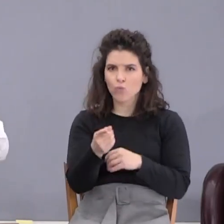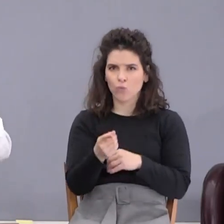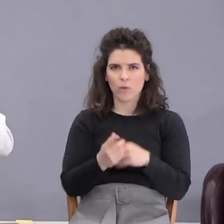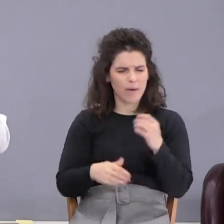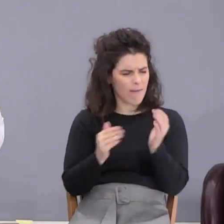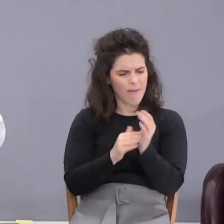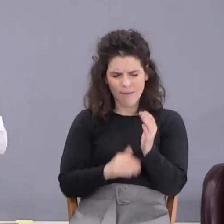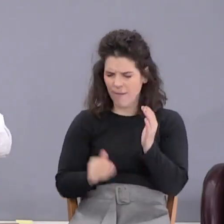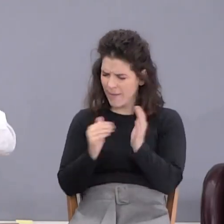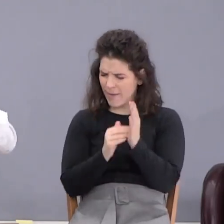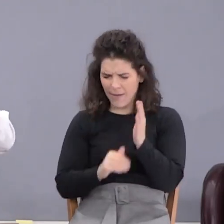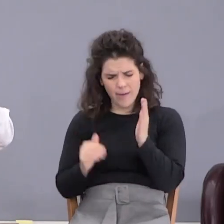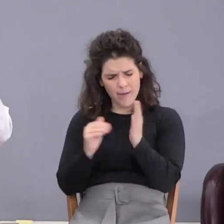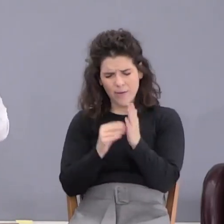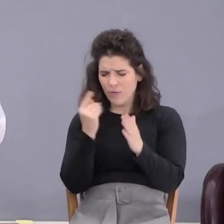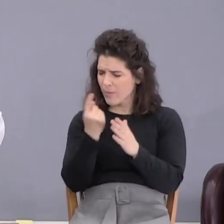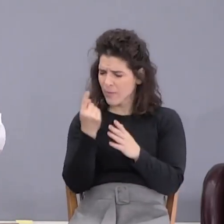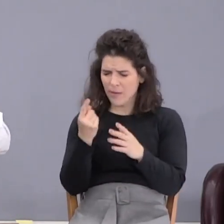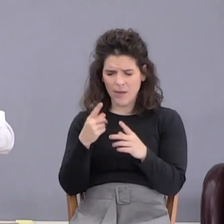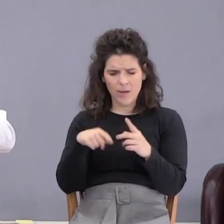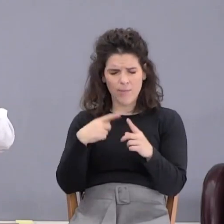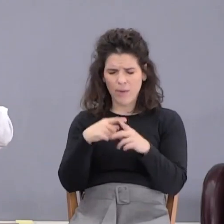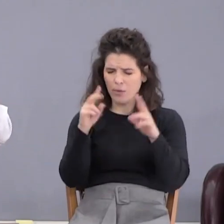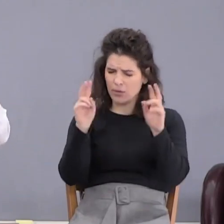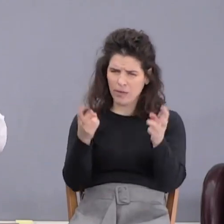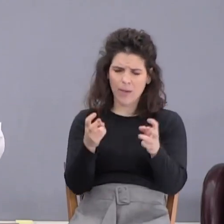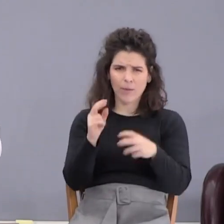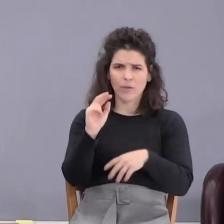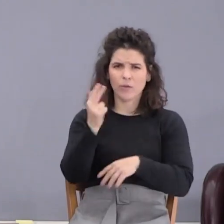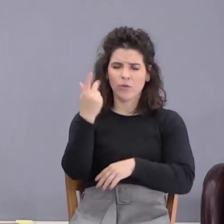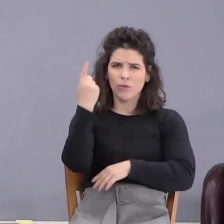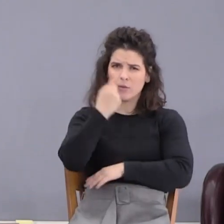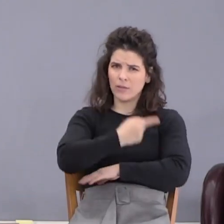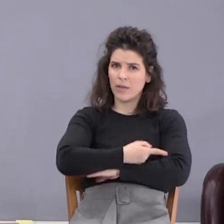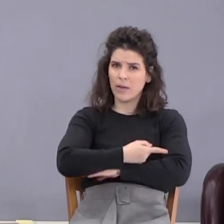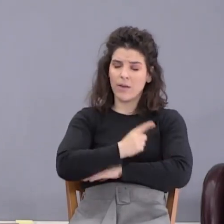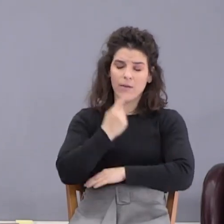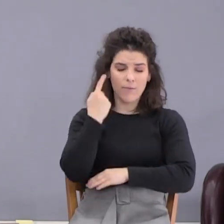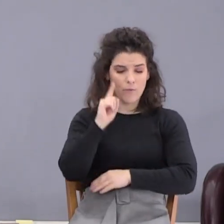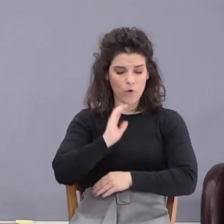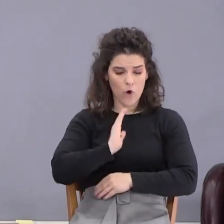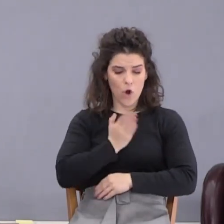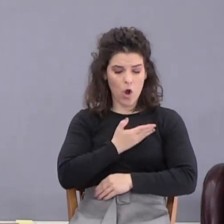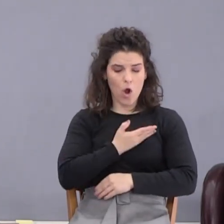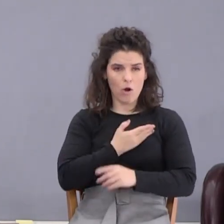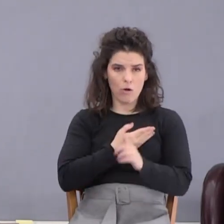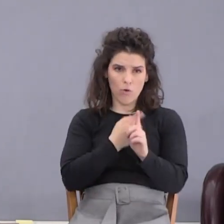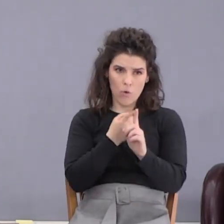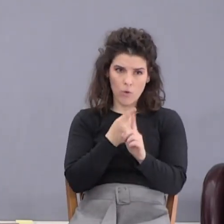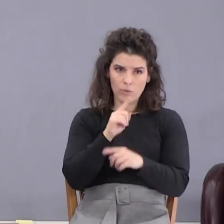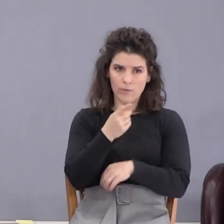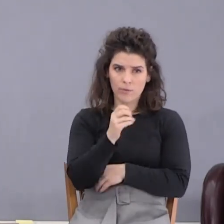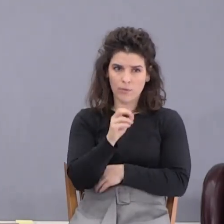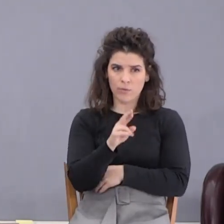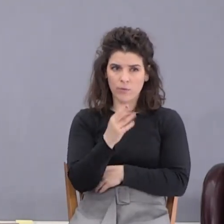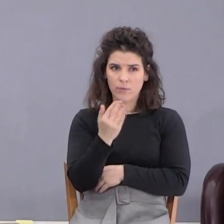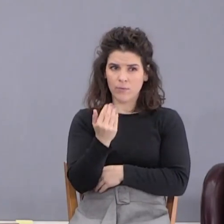and over again, there's something about the issue of the third day. For our purposes in 1 Corinthians chapter